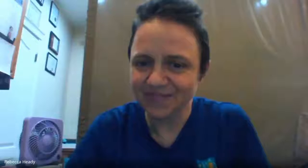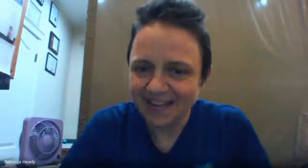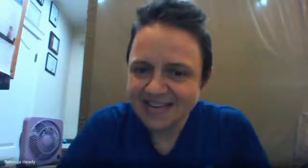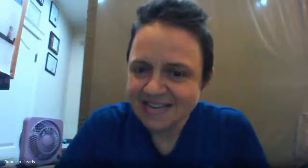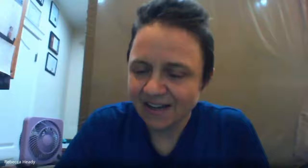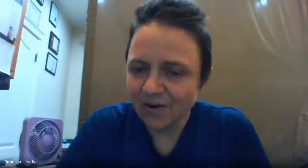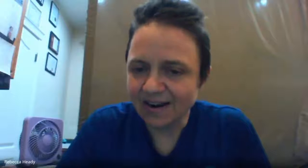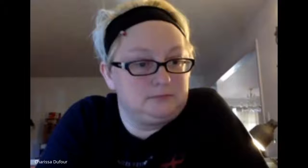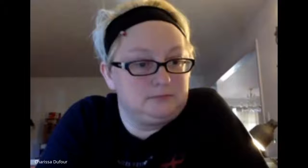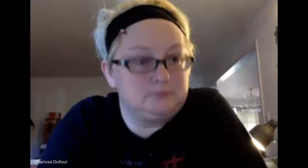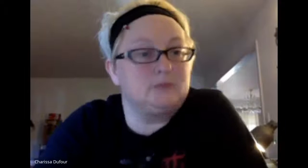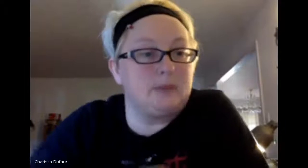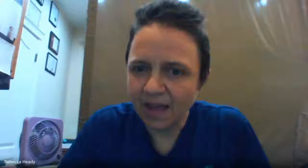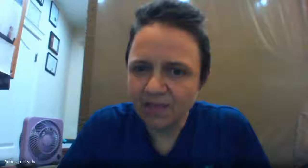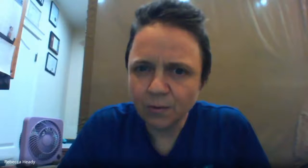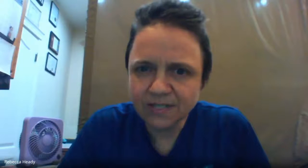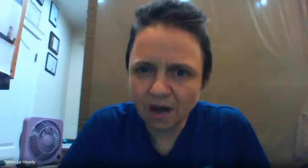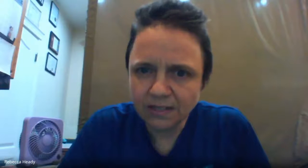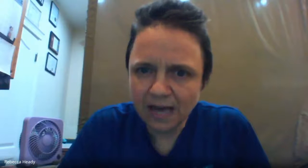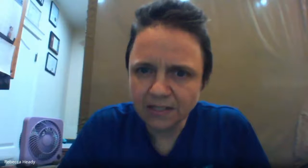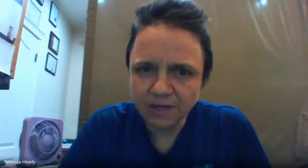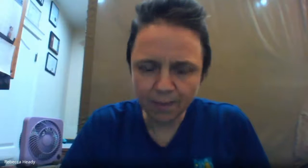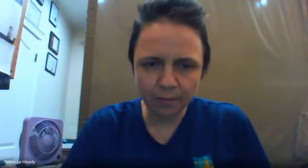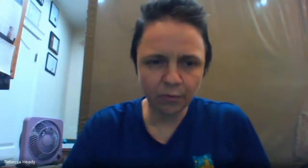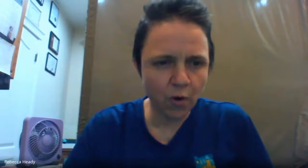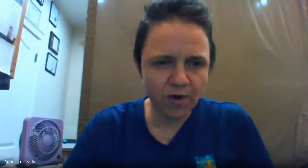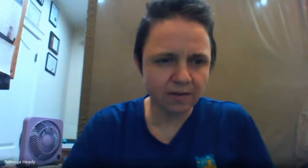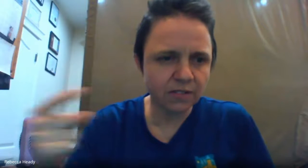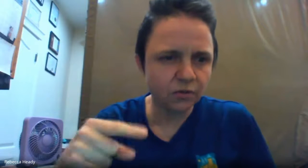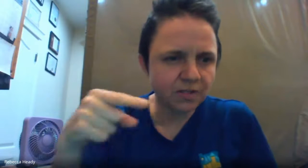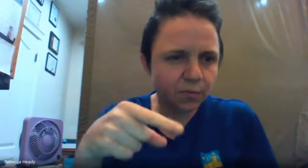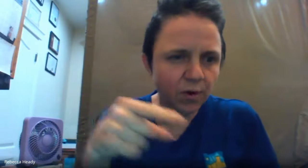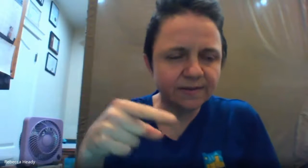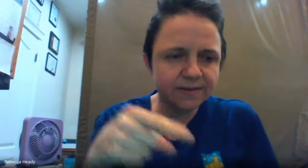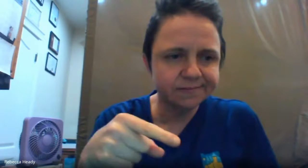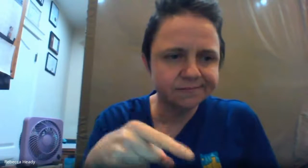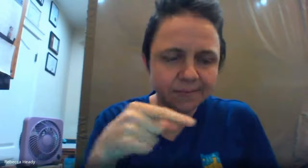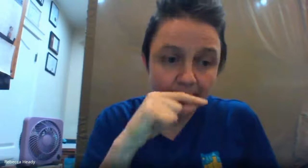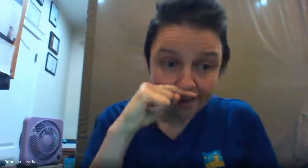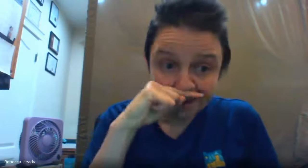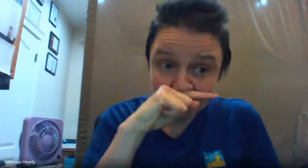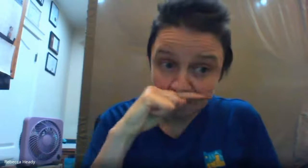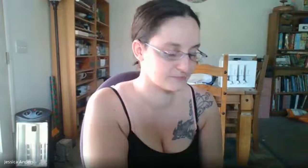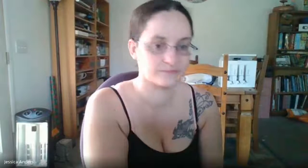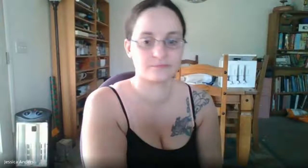All right. I think we talked last week about pronouns. You just point. They don't do. I